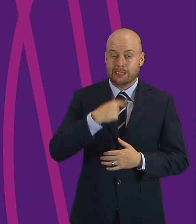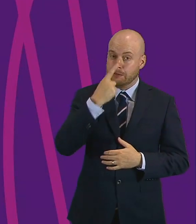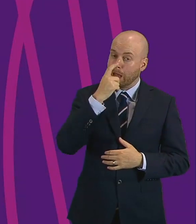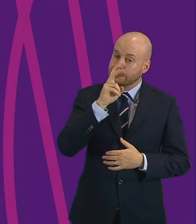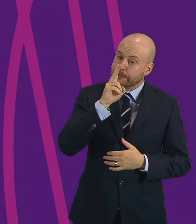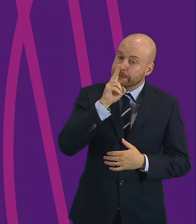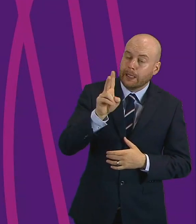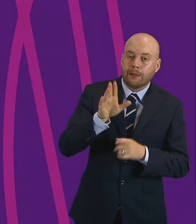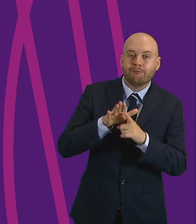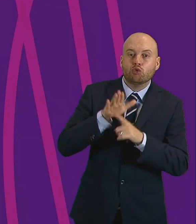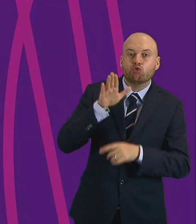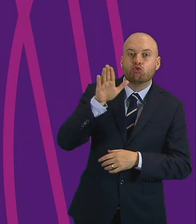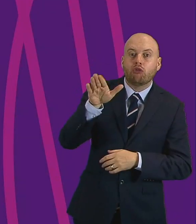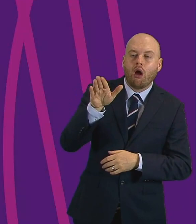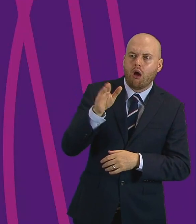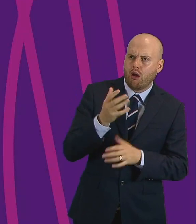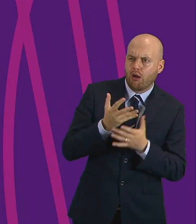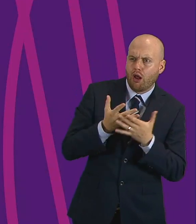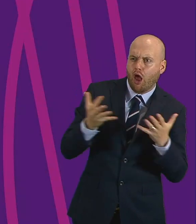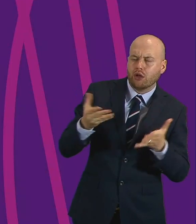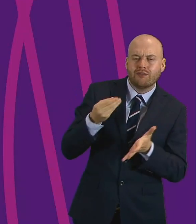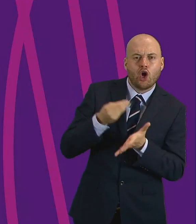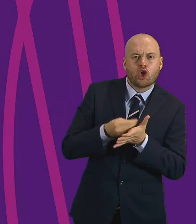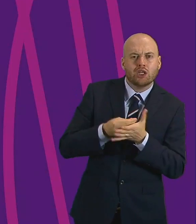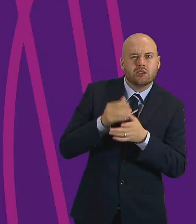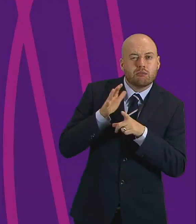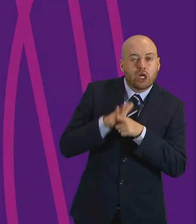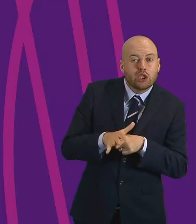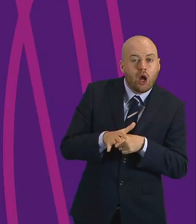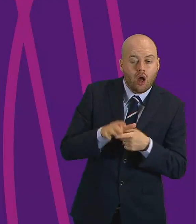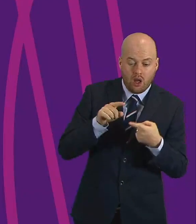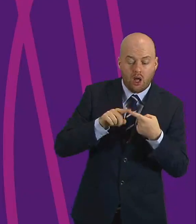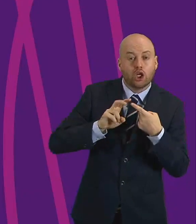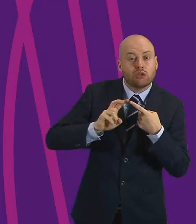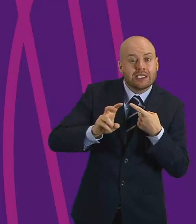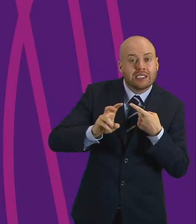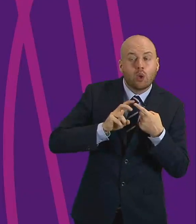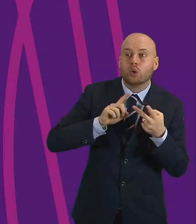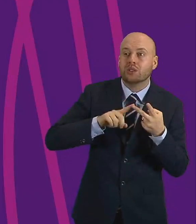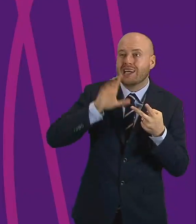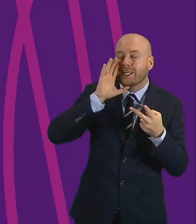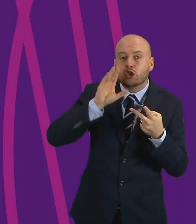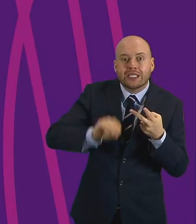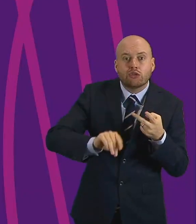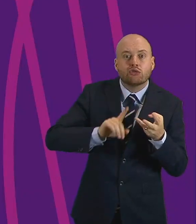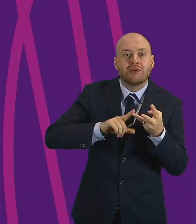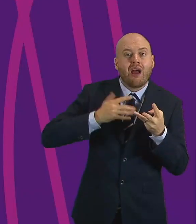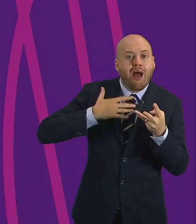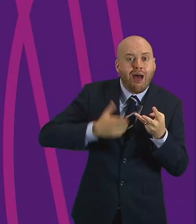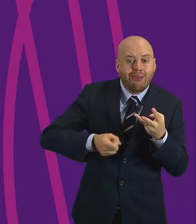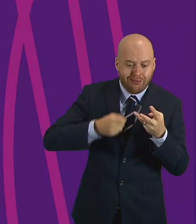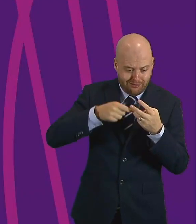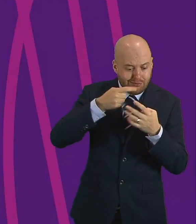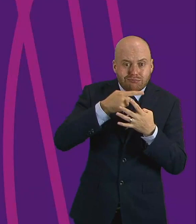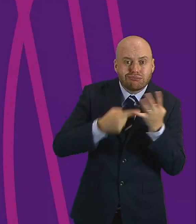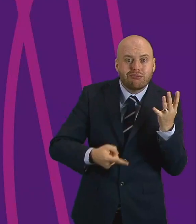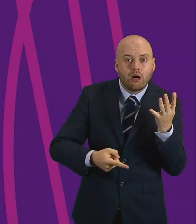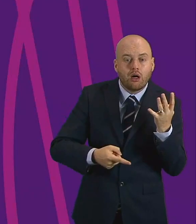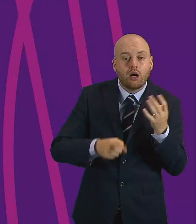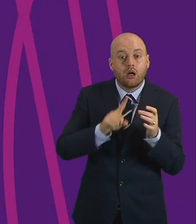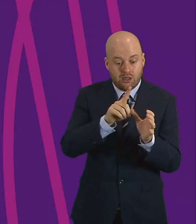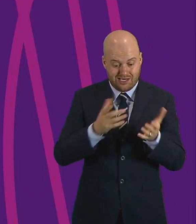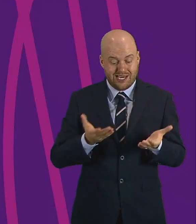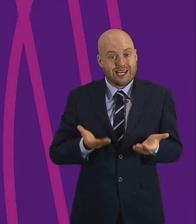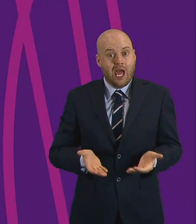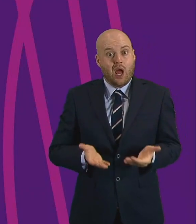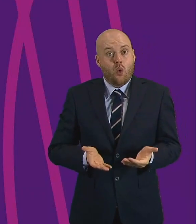whole host of different cost pressures, whether it's transport, education or otherwise. Right now, we are already meeting a shortfall